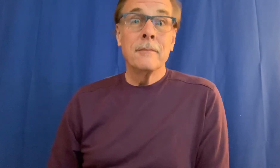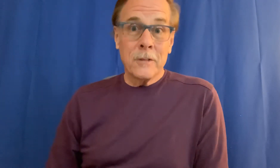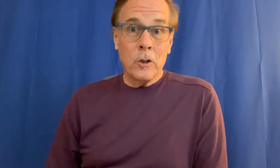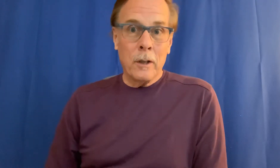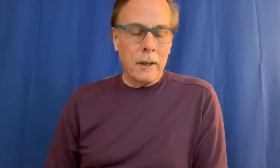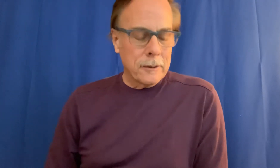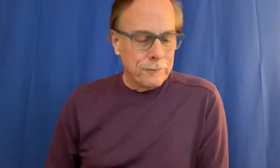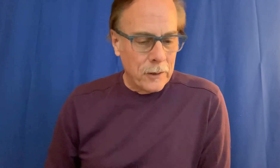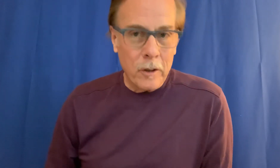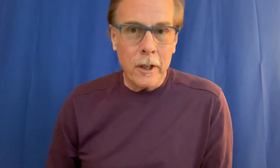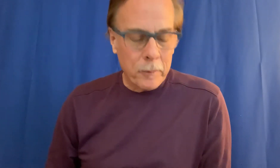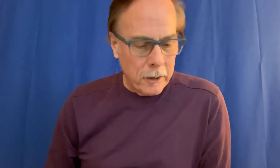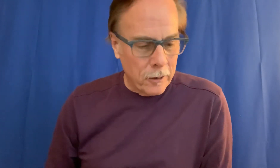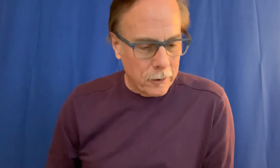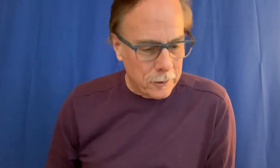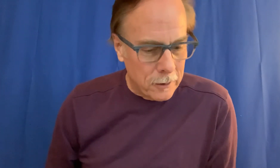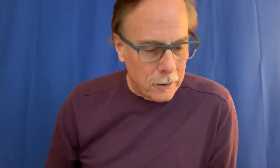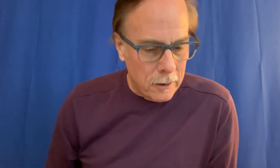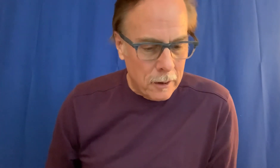Good luck if they're like my dogs.